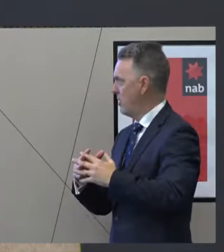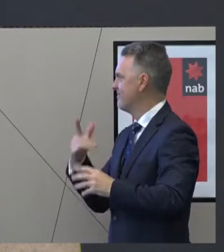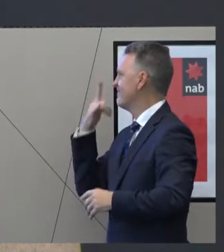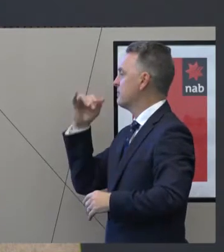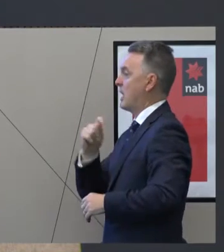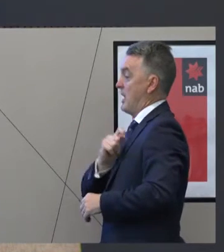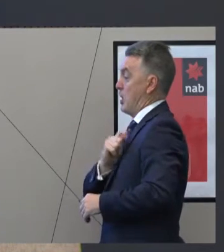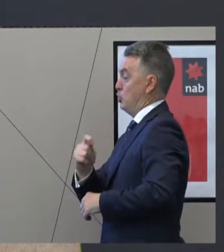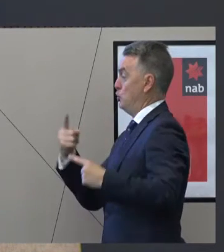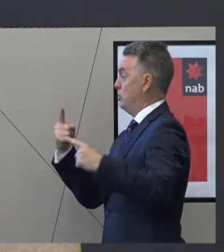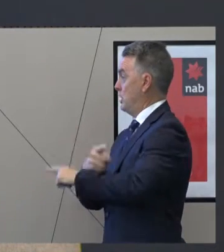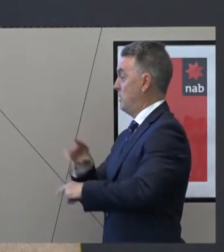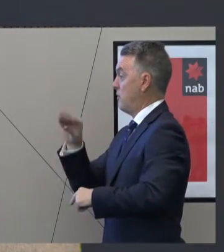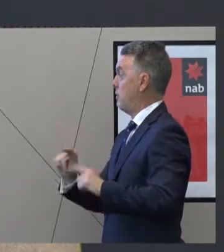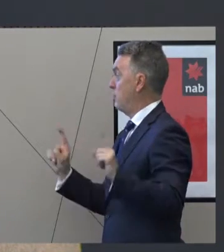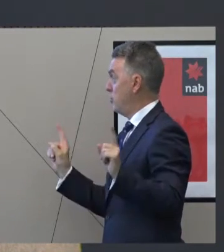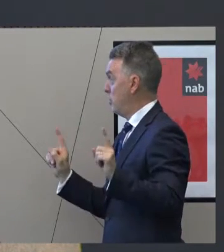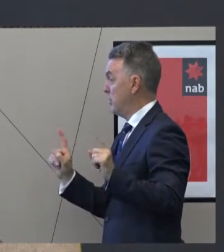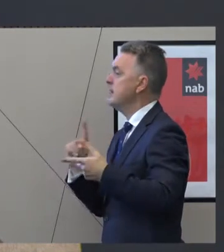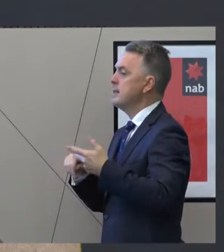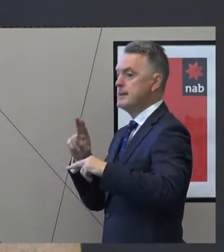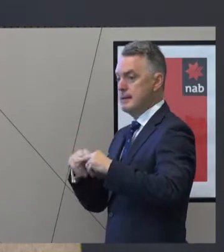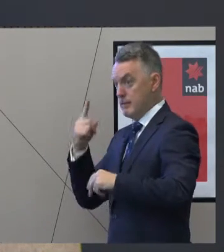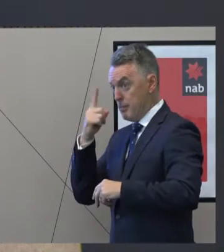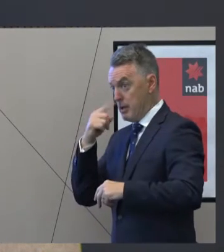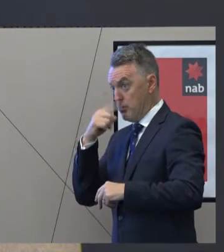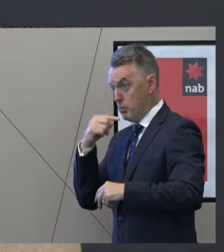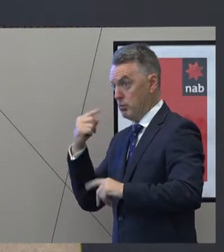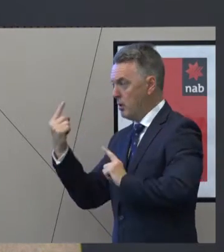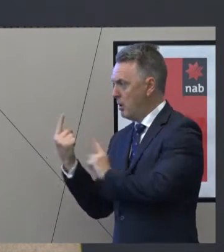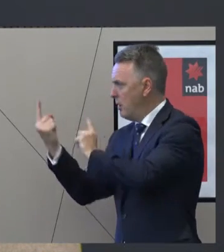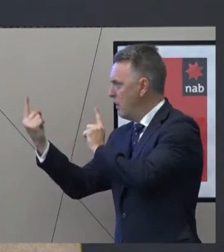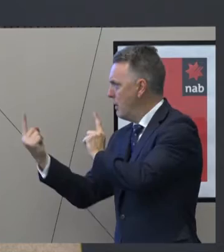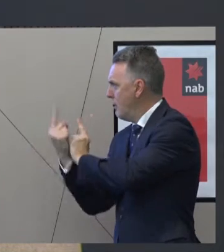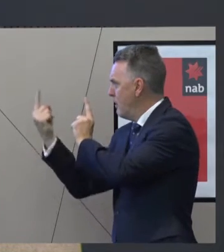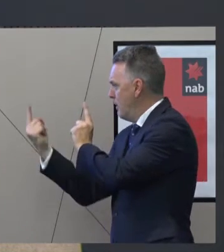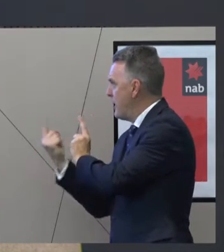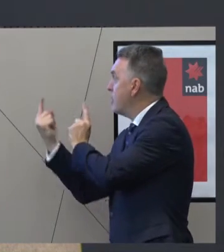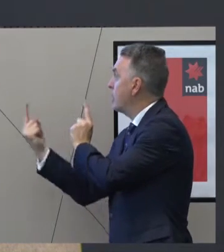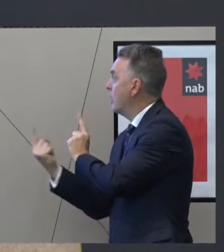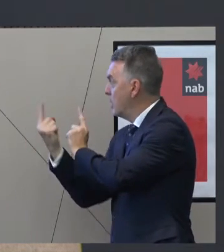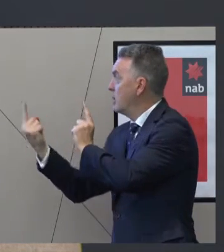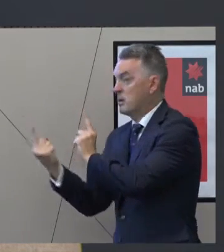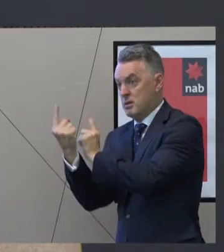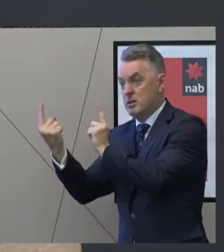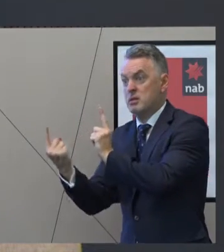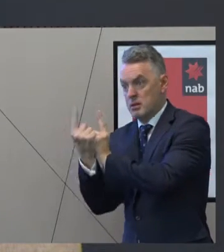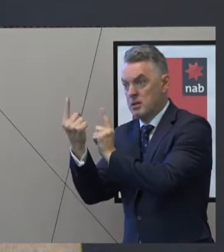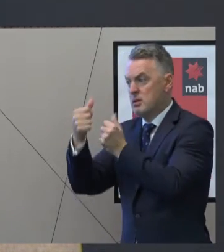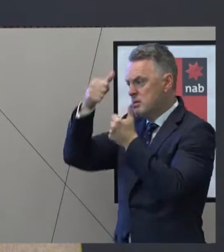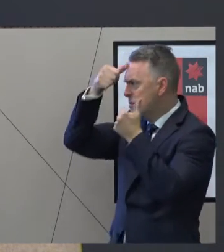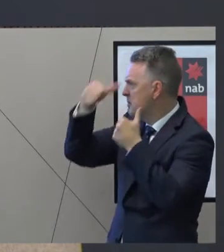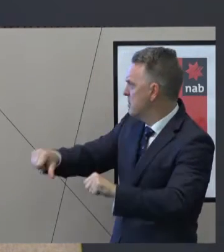Attitude change comes when people encounter people. And it's about people getting to